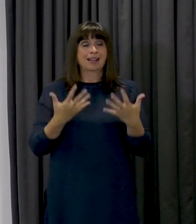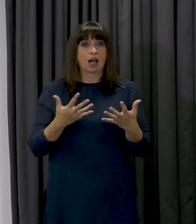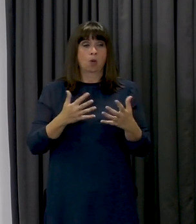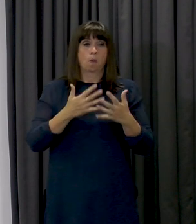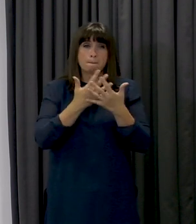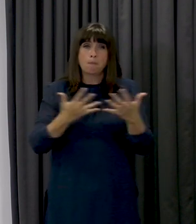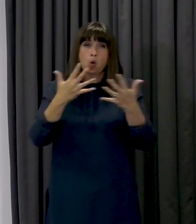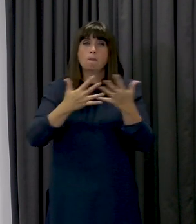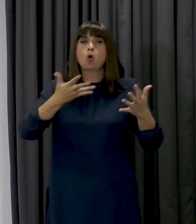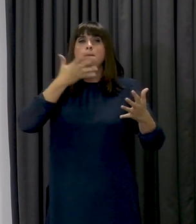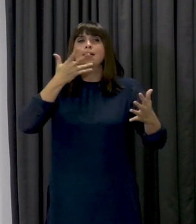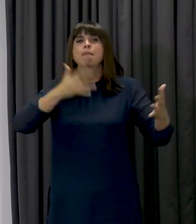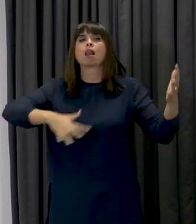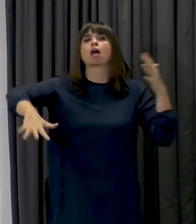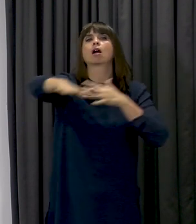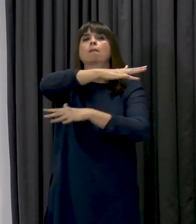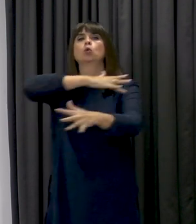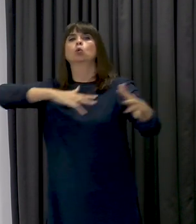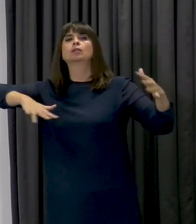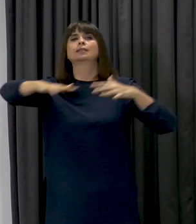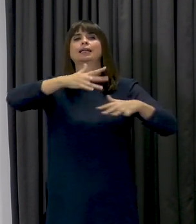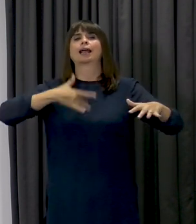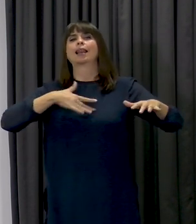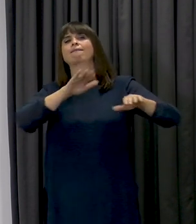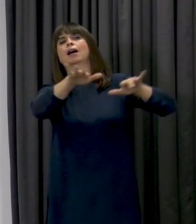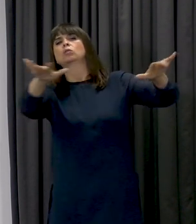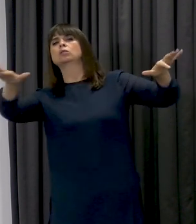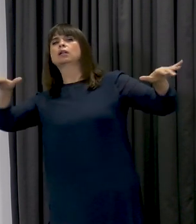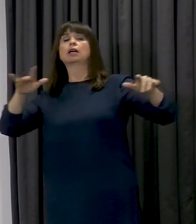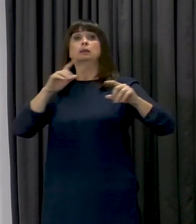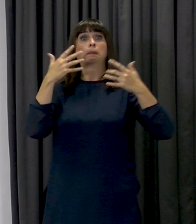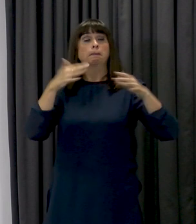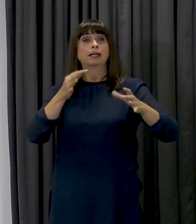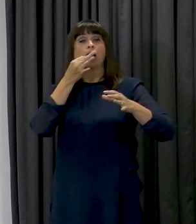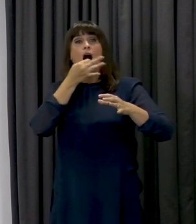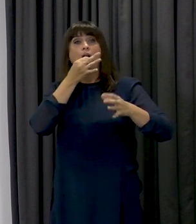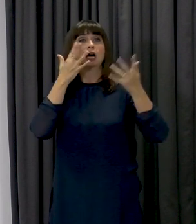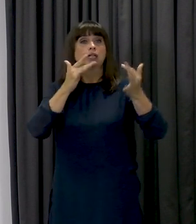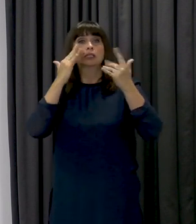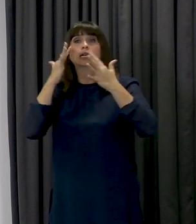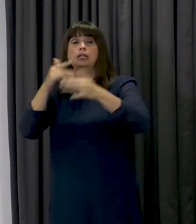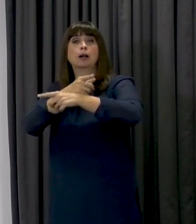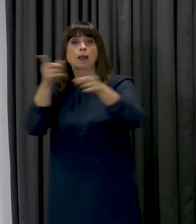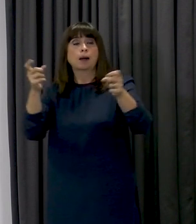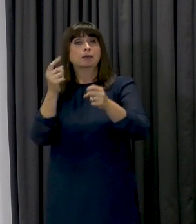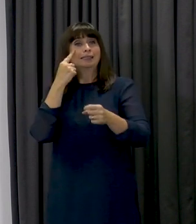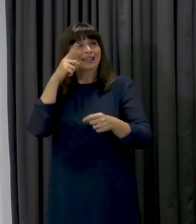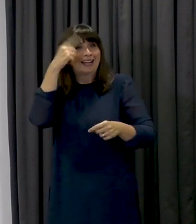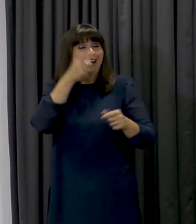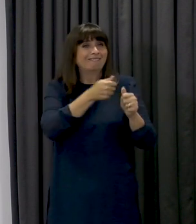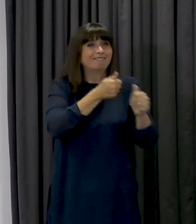testing to see whether there has been outward transmission into the community from those two